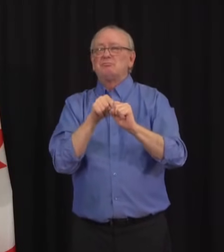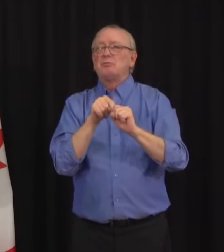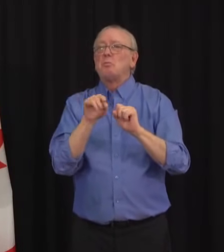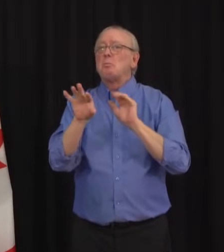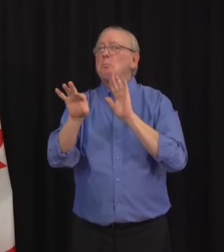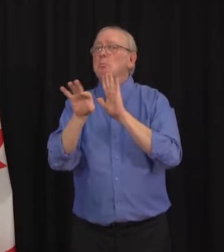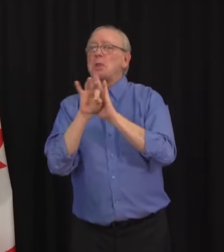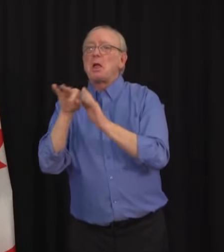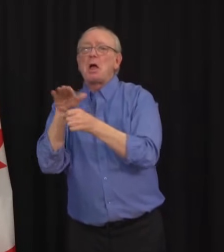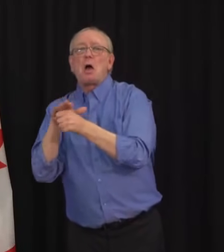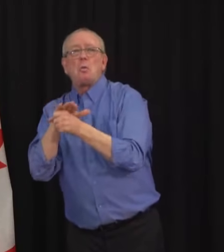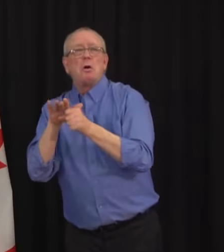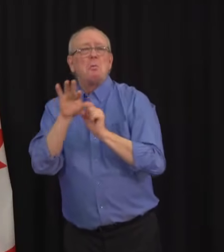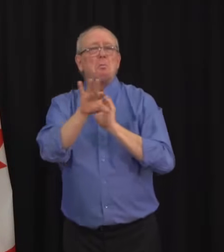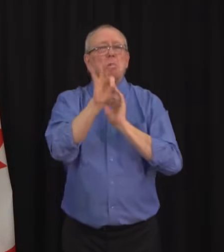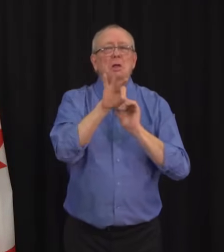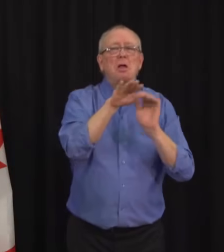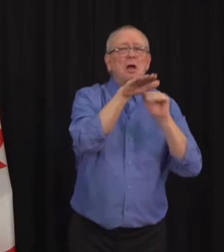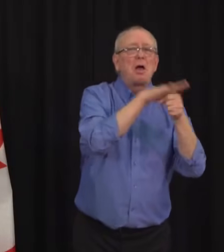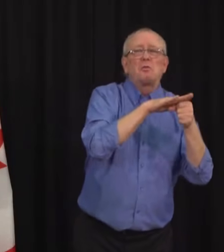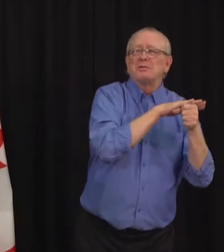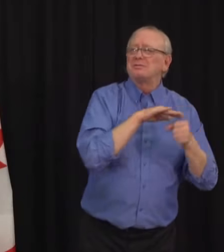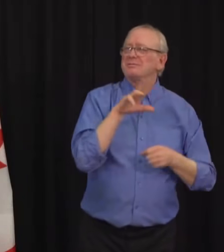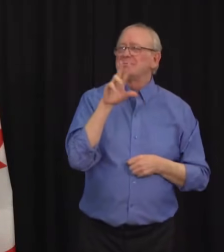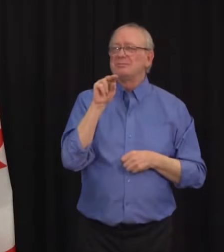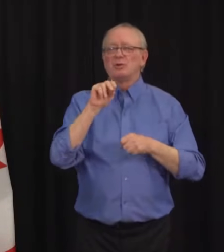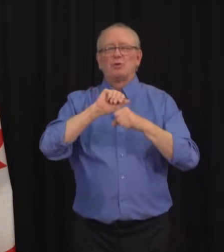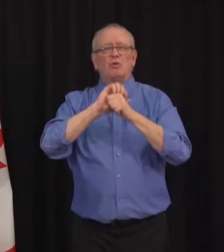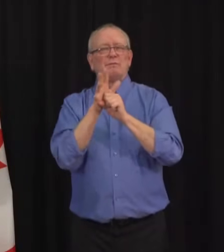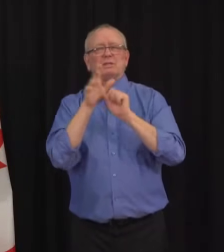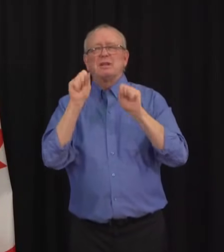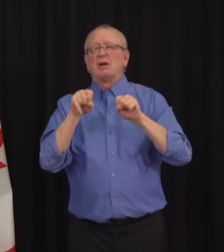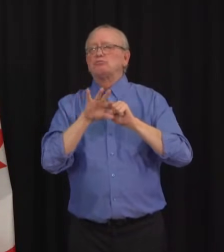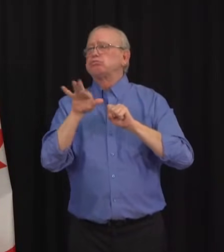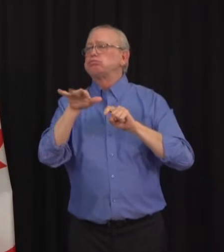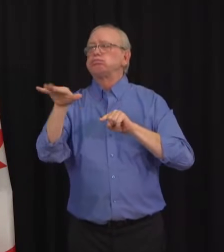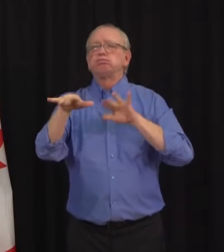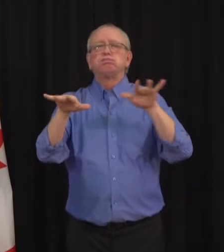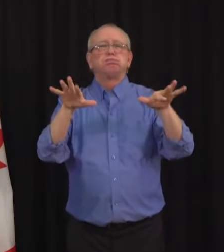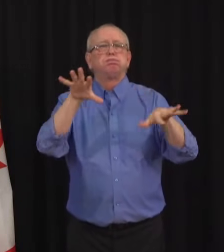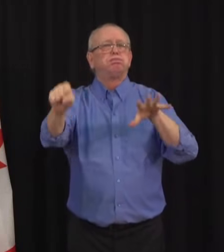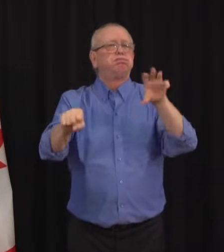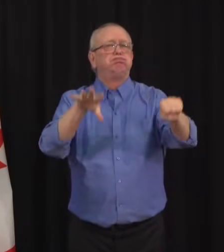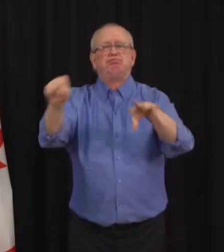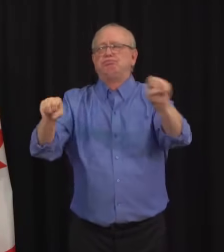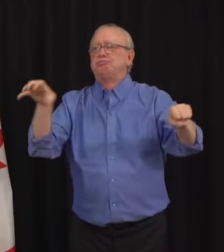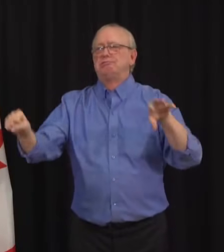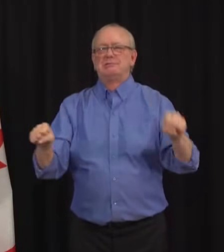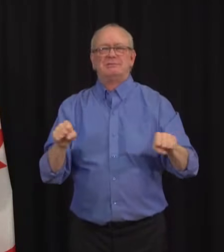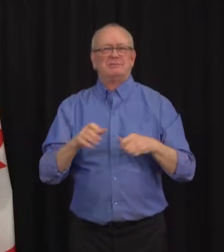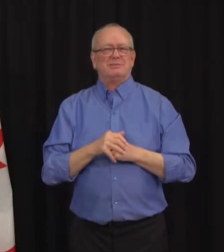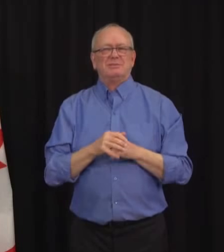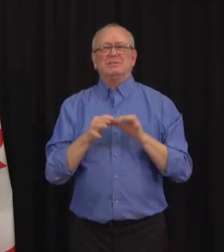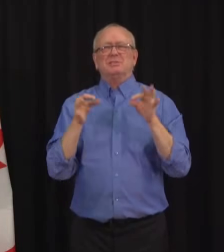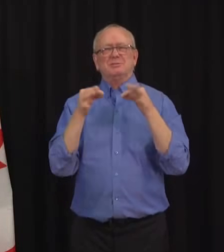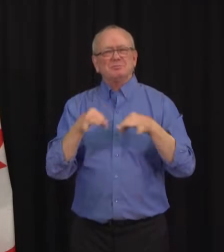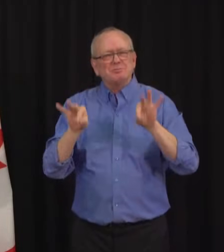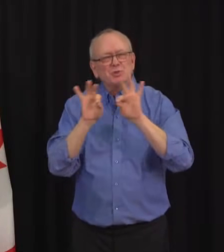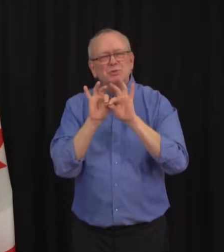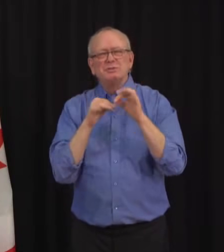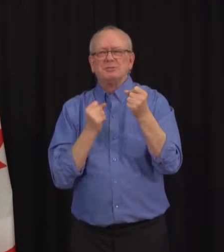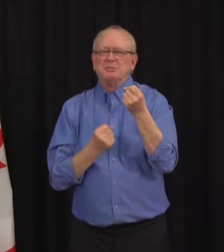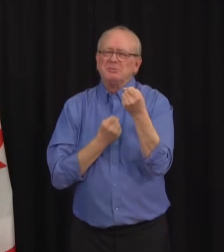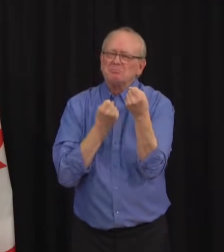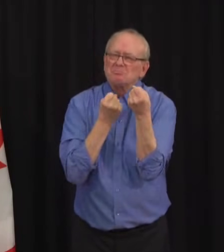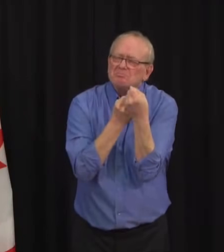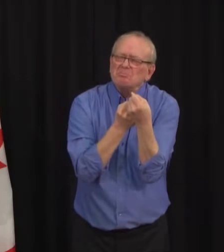and we all need to support anyone who gets sick. You may recall that several weeks ago, I had to stay home with a runny nose